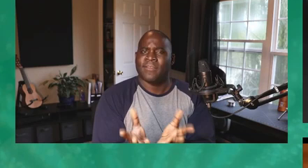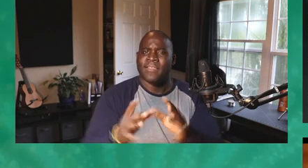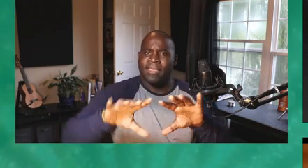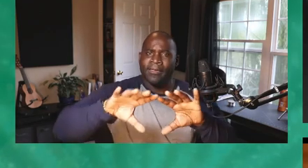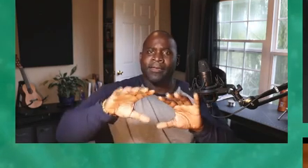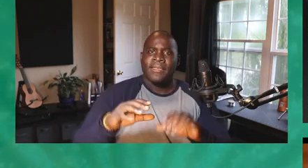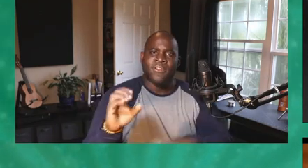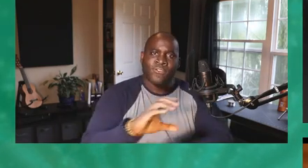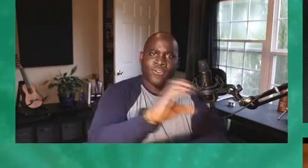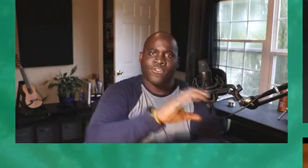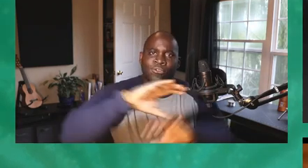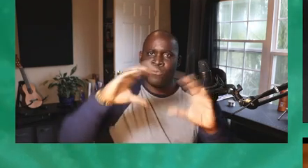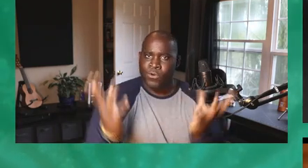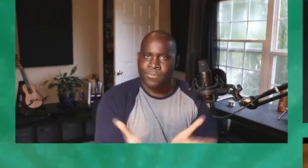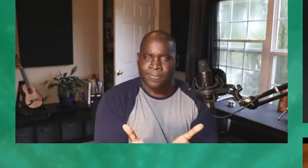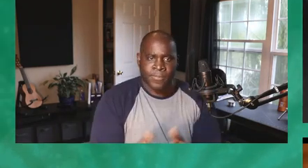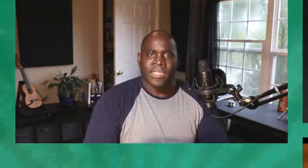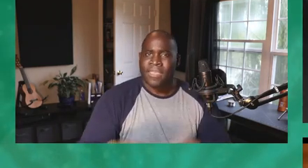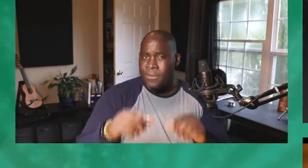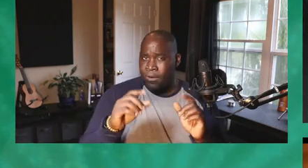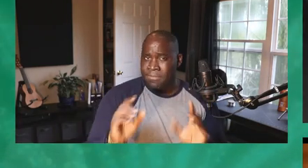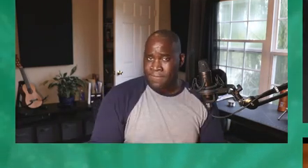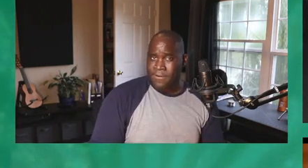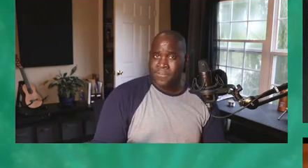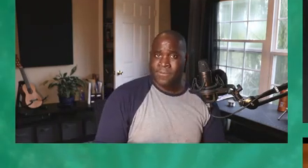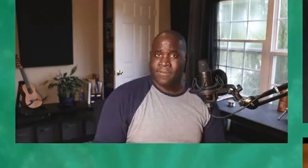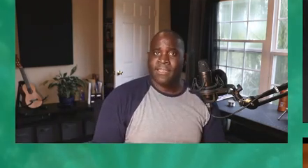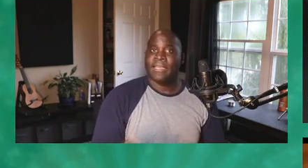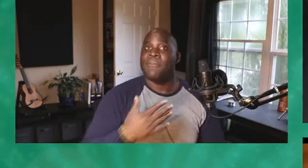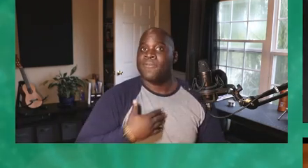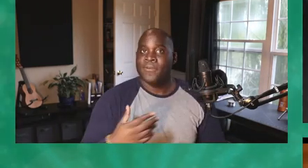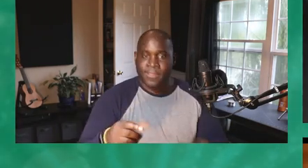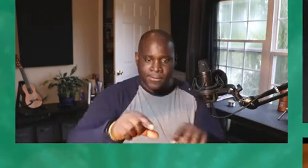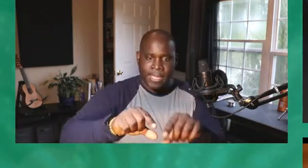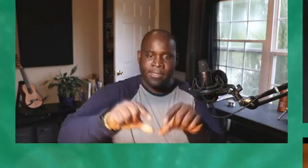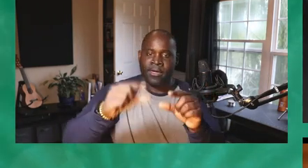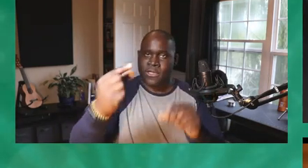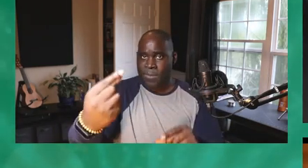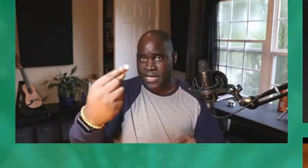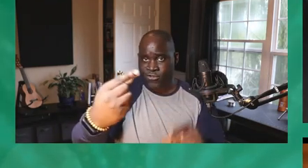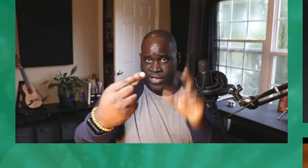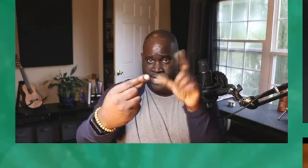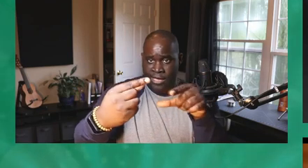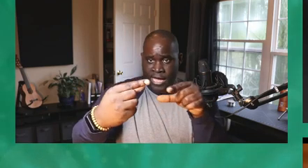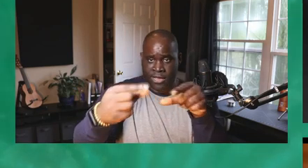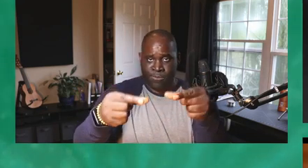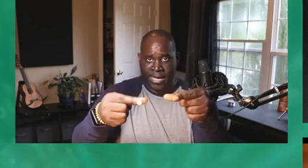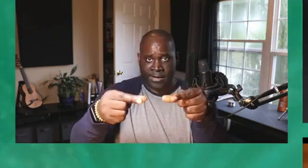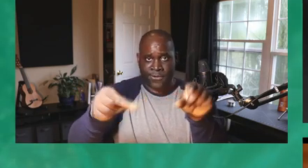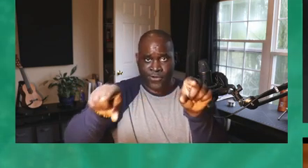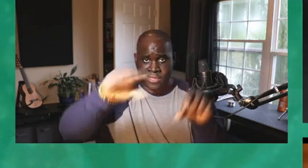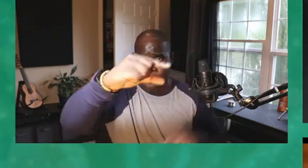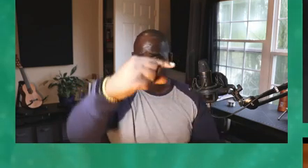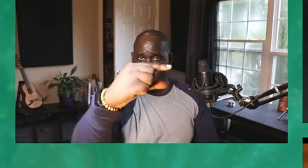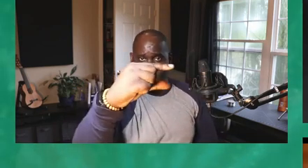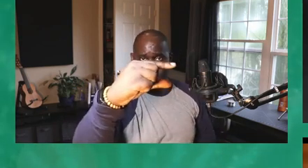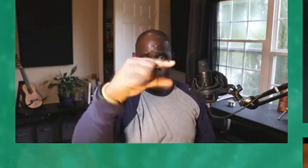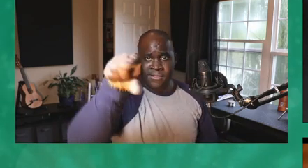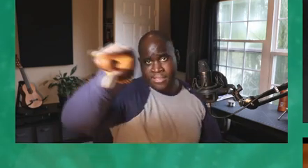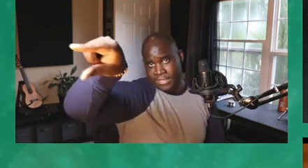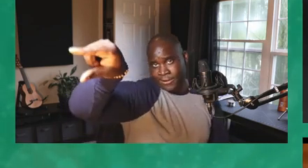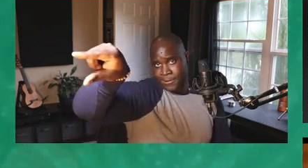itself. So let's like search group. If you want to be very specific, and I prefer this way, you make a G and you make another G. This